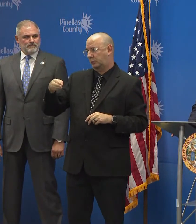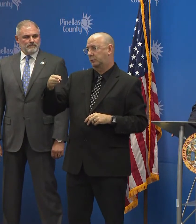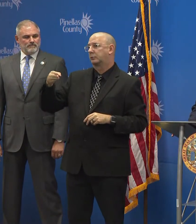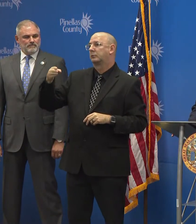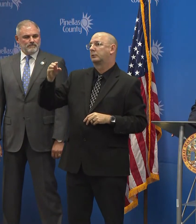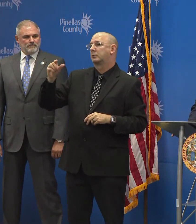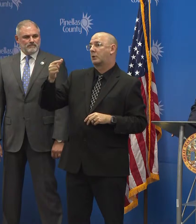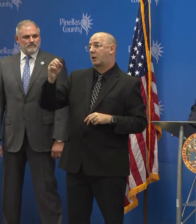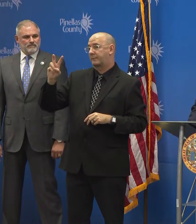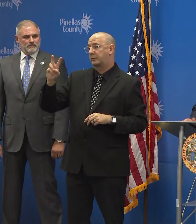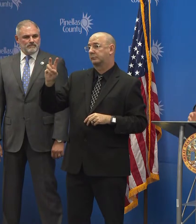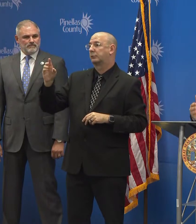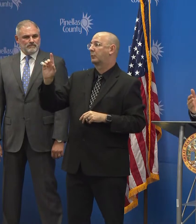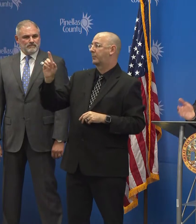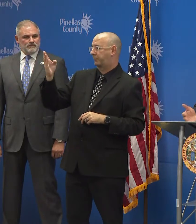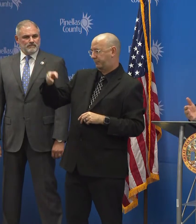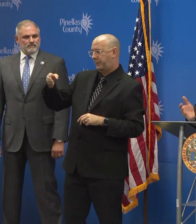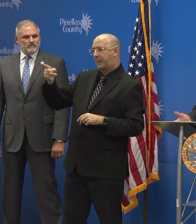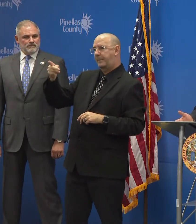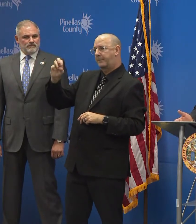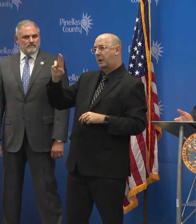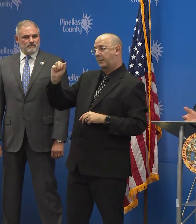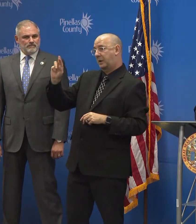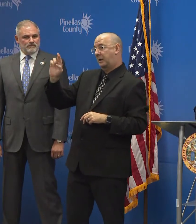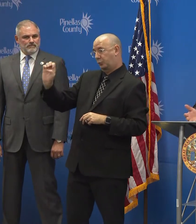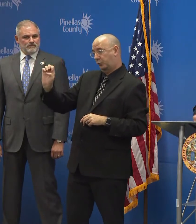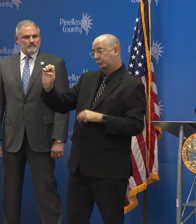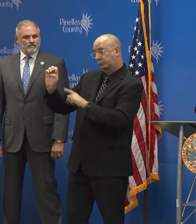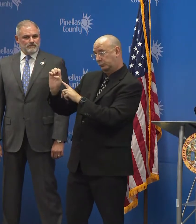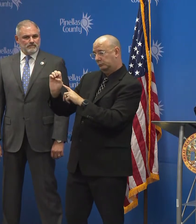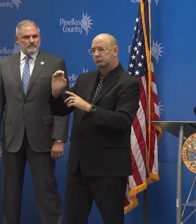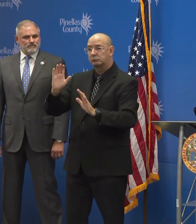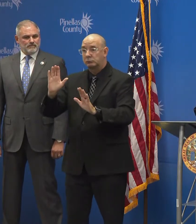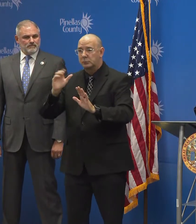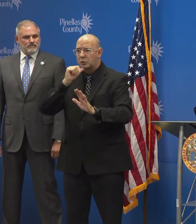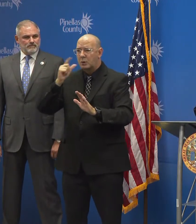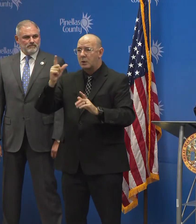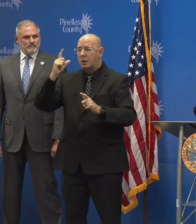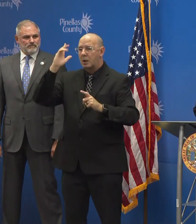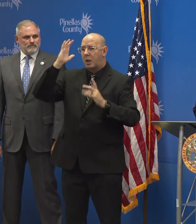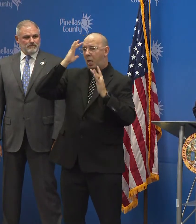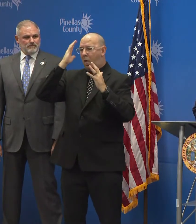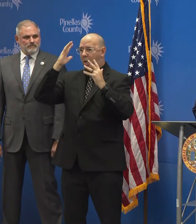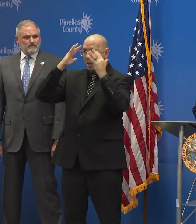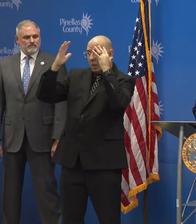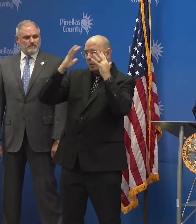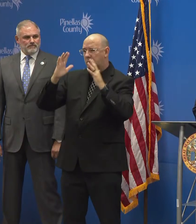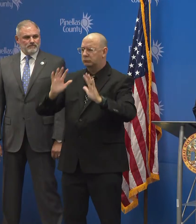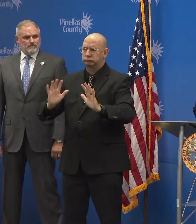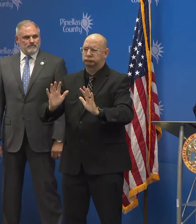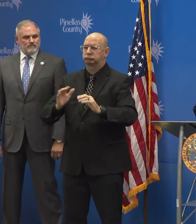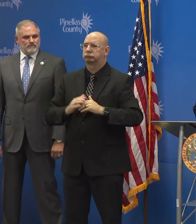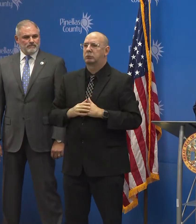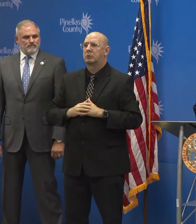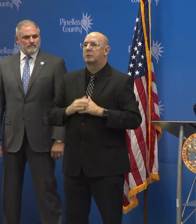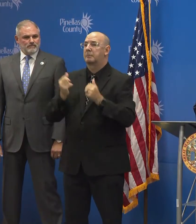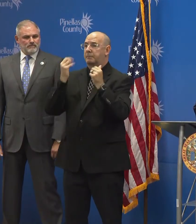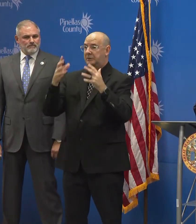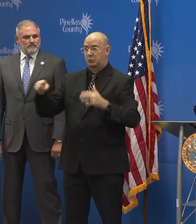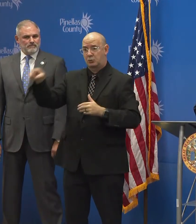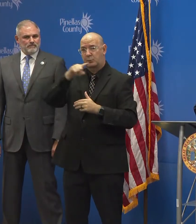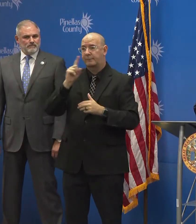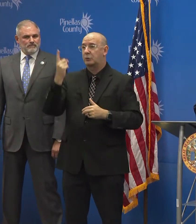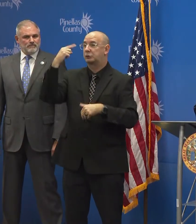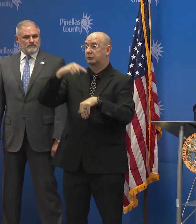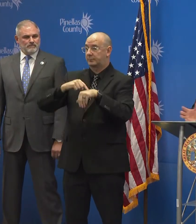floridadisaster.org/plan prepare. So there's no need to panic. I know we have a lot of residents who are new to the state of Florida and then maybe not experienced a